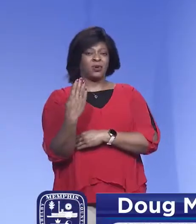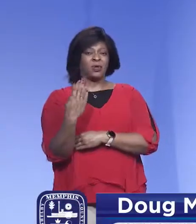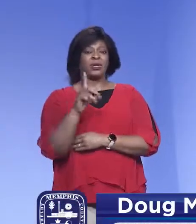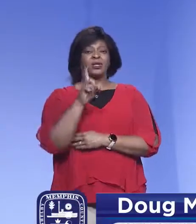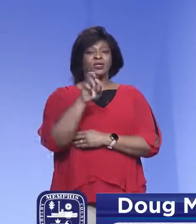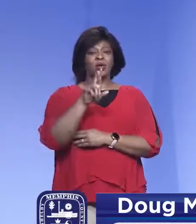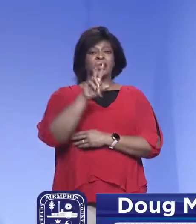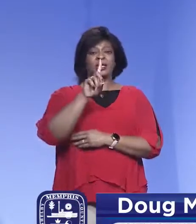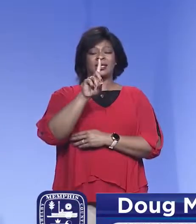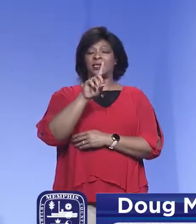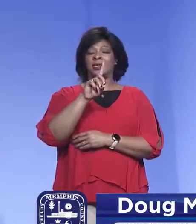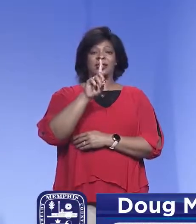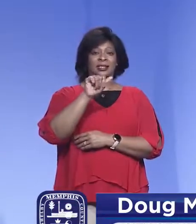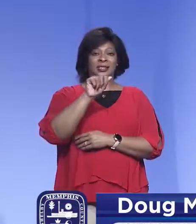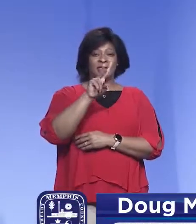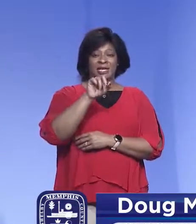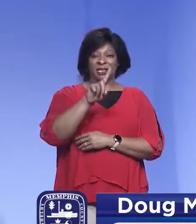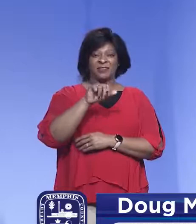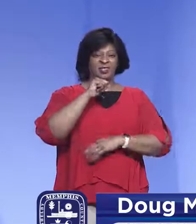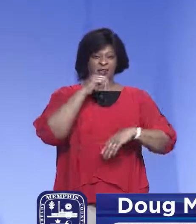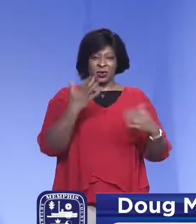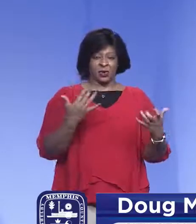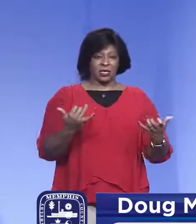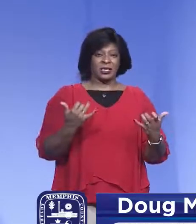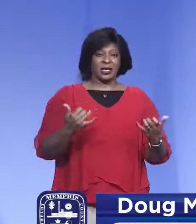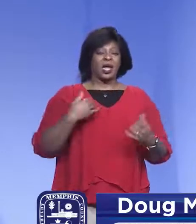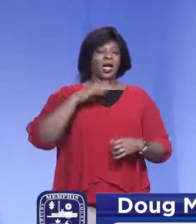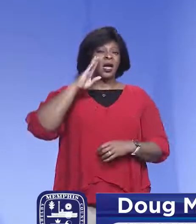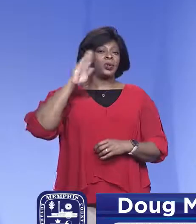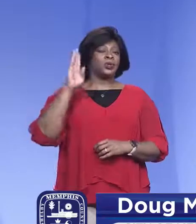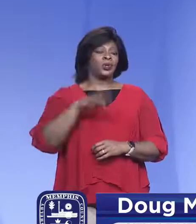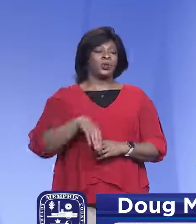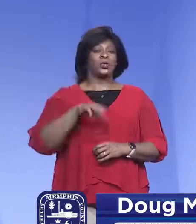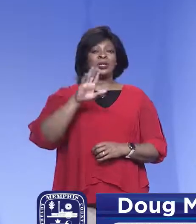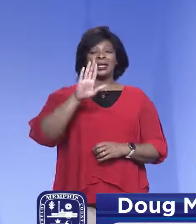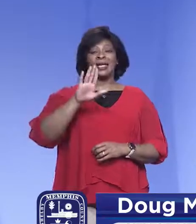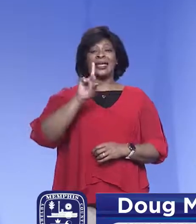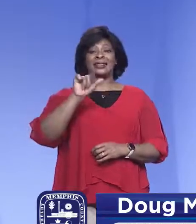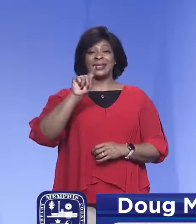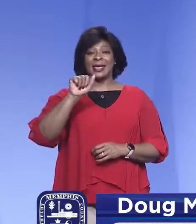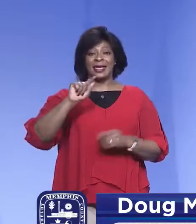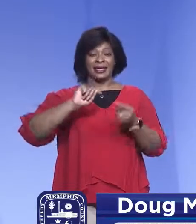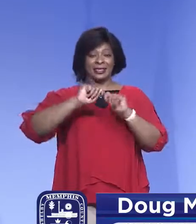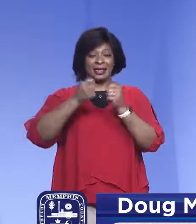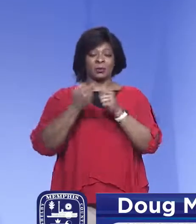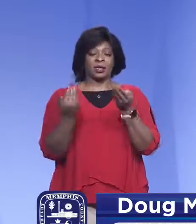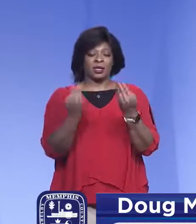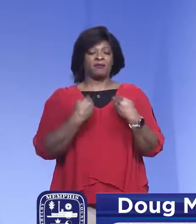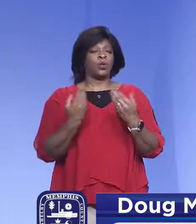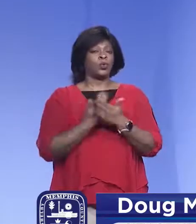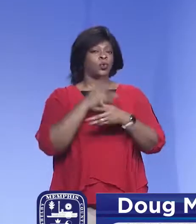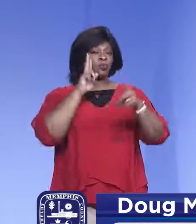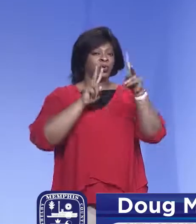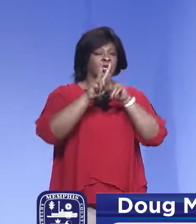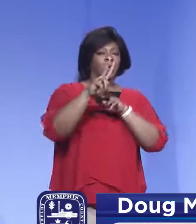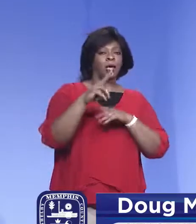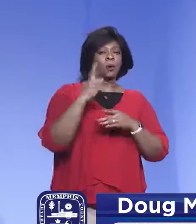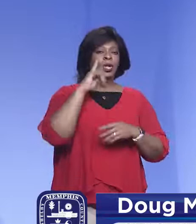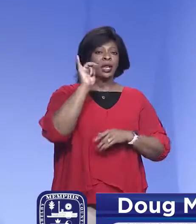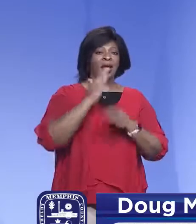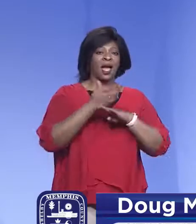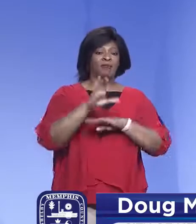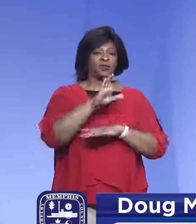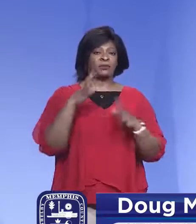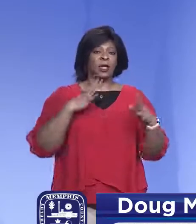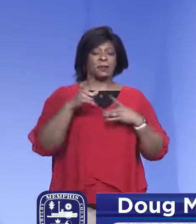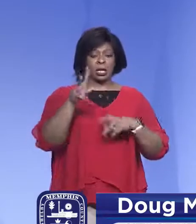David Sweat's not here today with us, and I know his data team will give us a new projection. We look at that. He looks at it